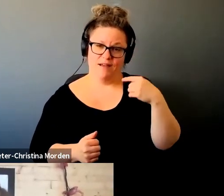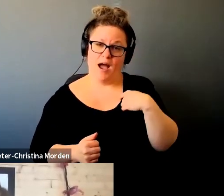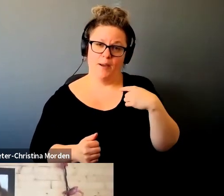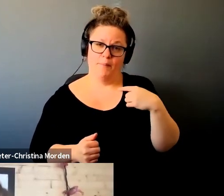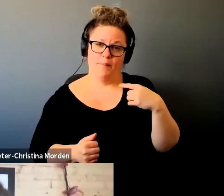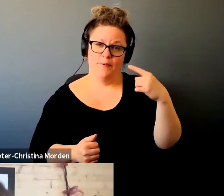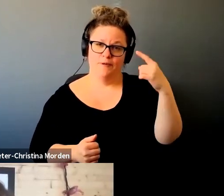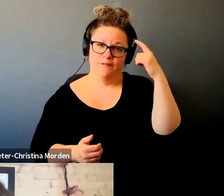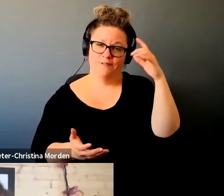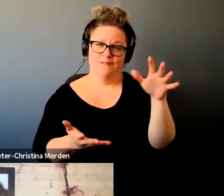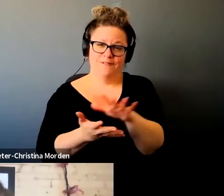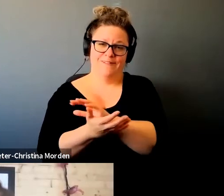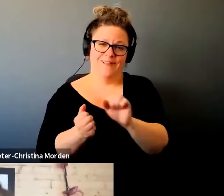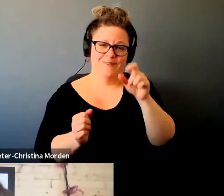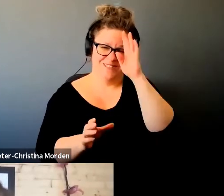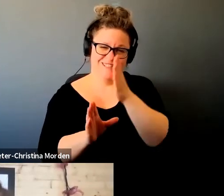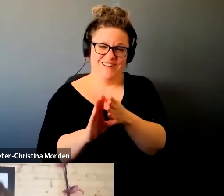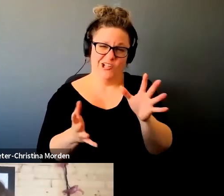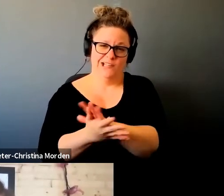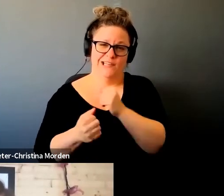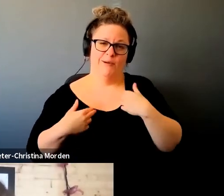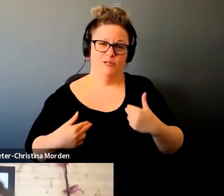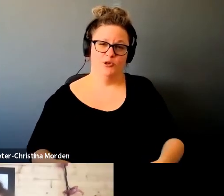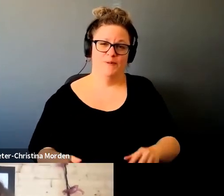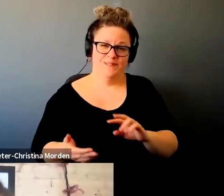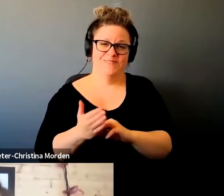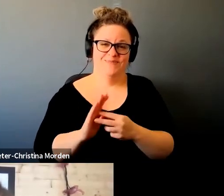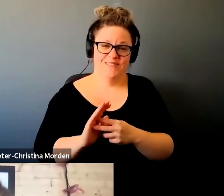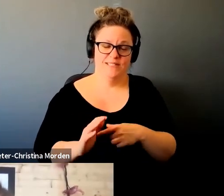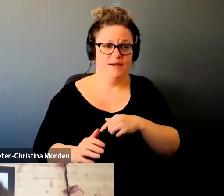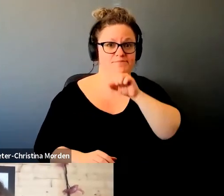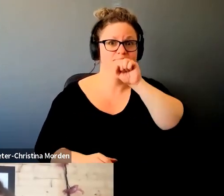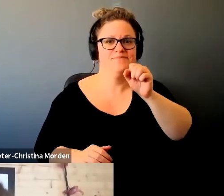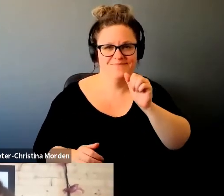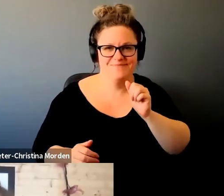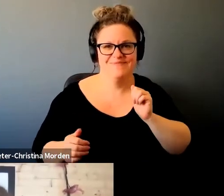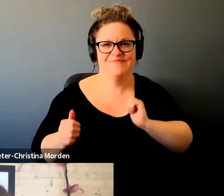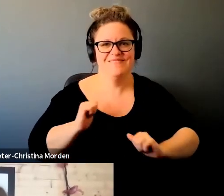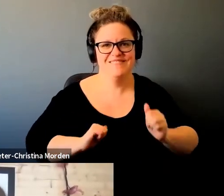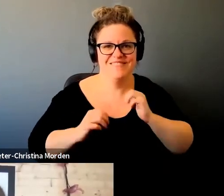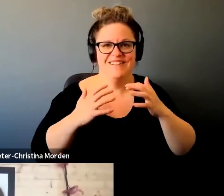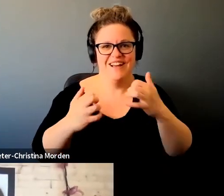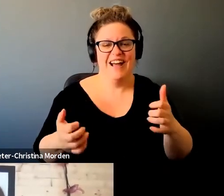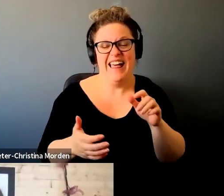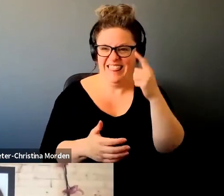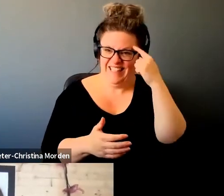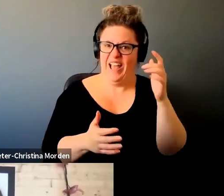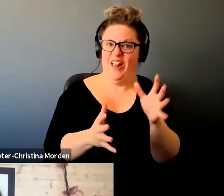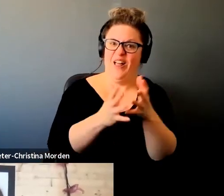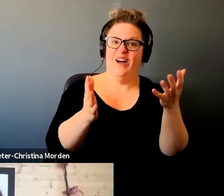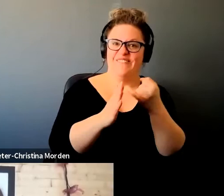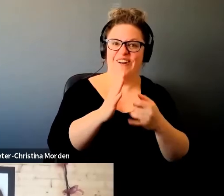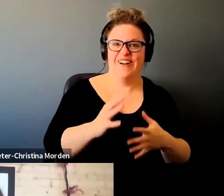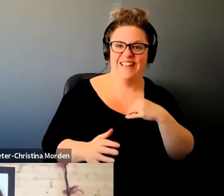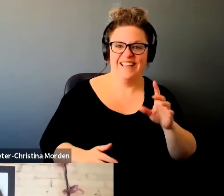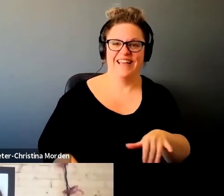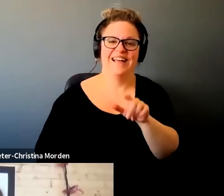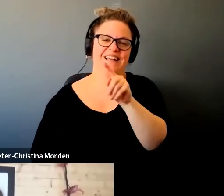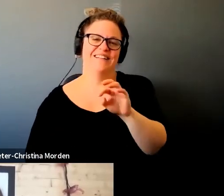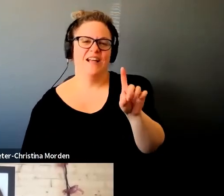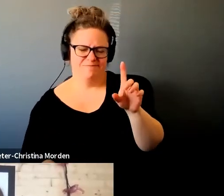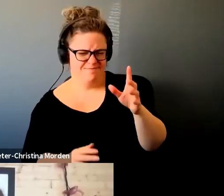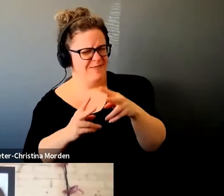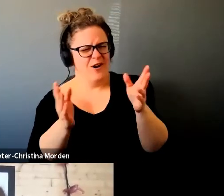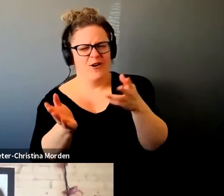think that's where a lot of performers do start. Right. Oh, yeah. No, that's very honest. Thanks.